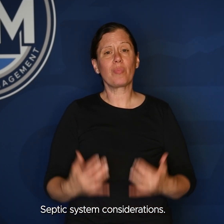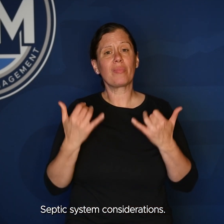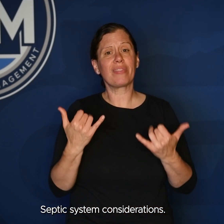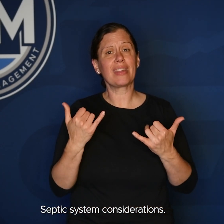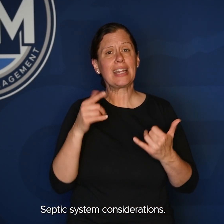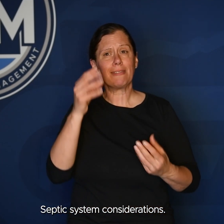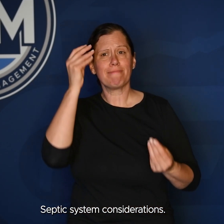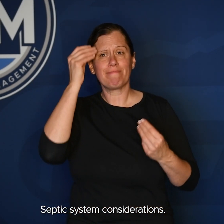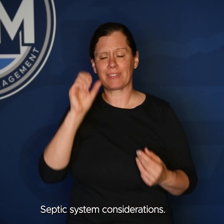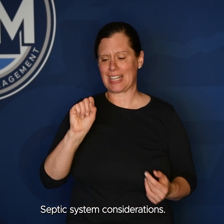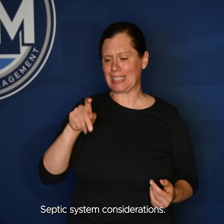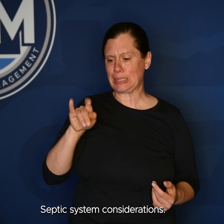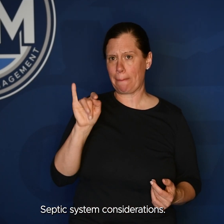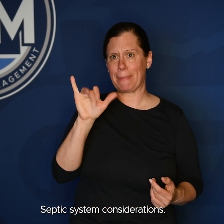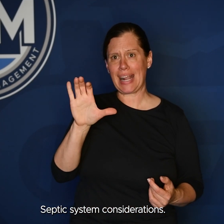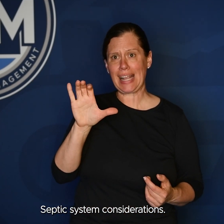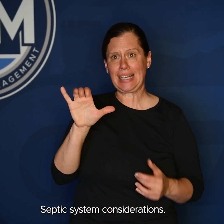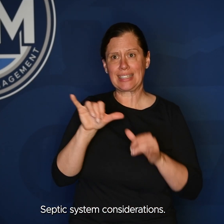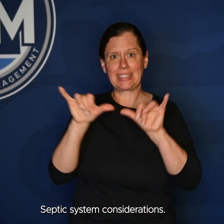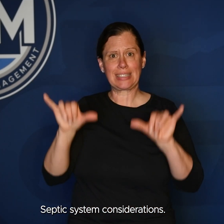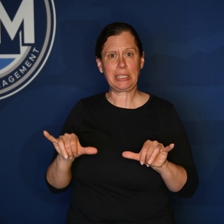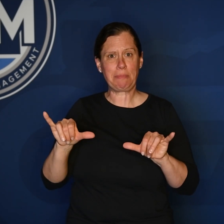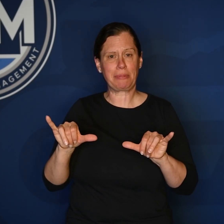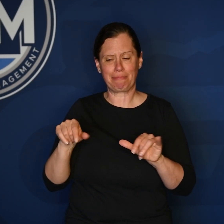Septic system considerations.